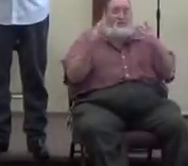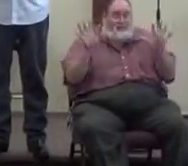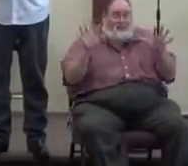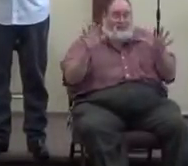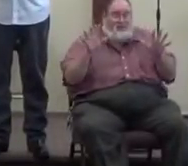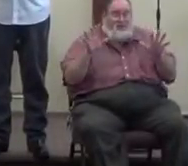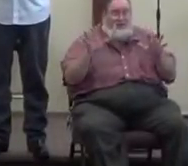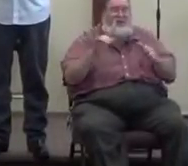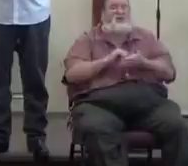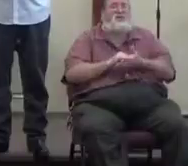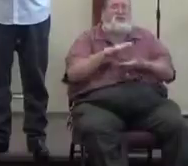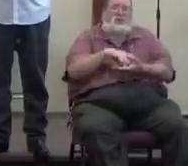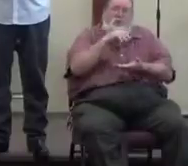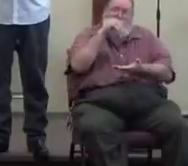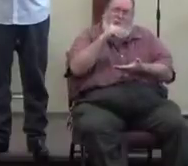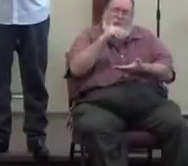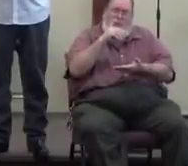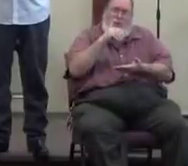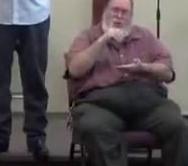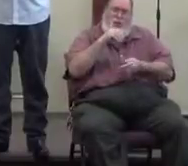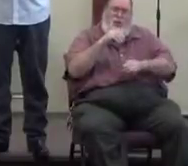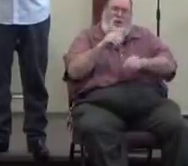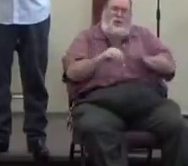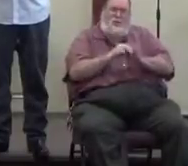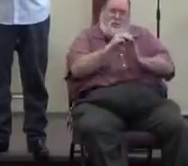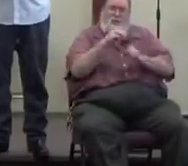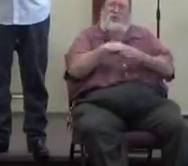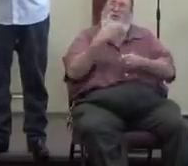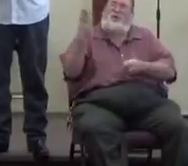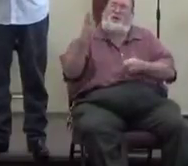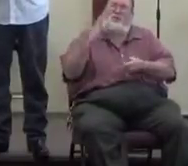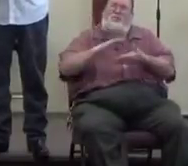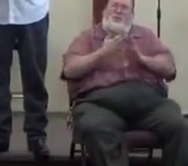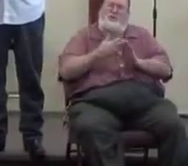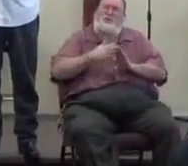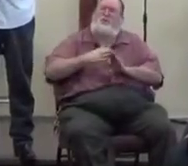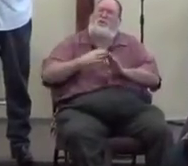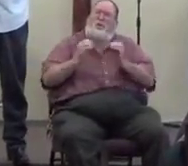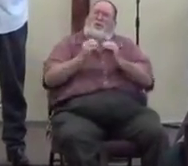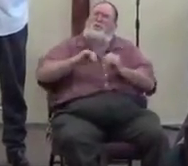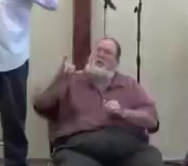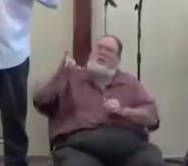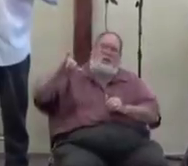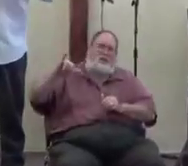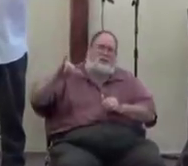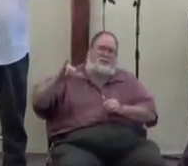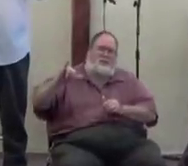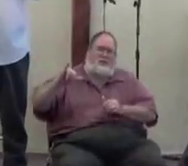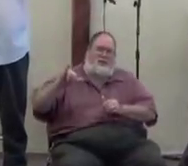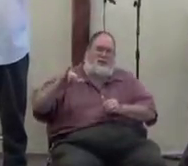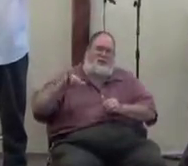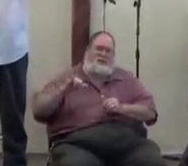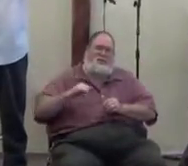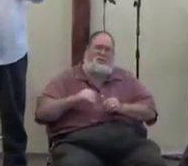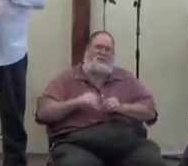to learn and grow in him and to be more like him. To develop that compassionate heart that Jesus has to be